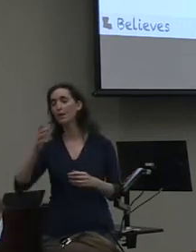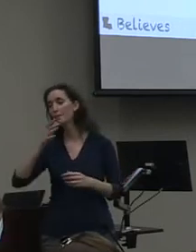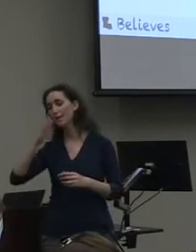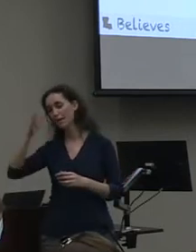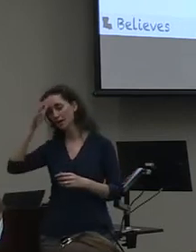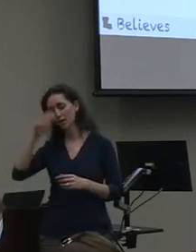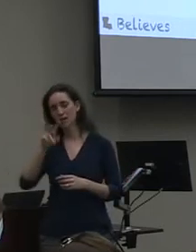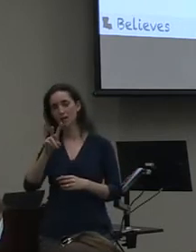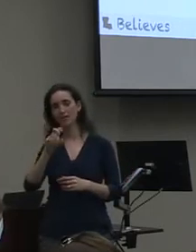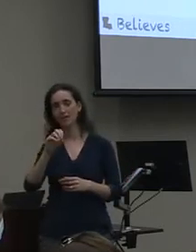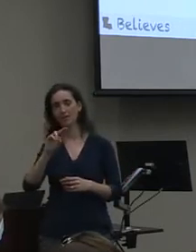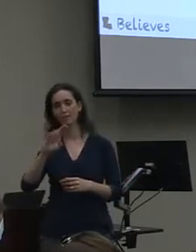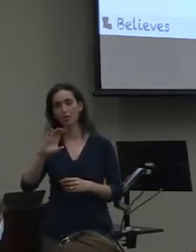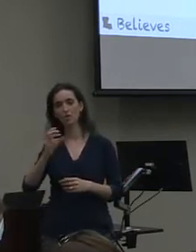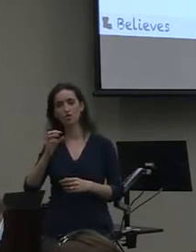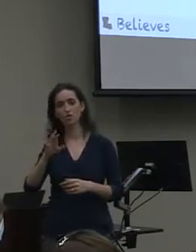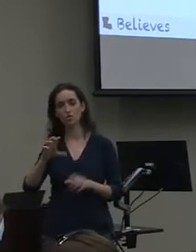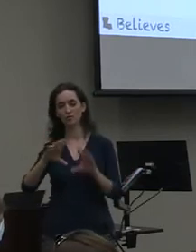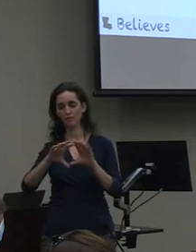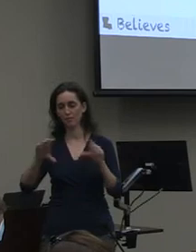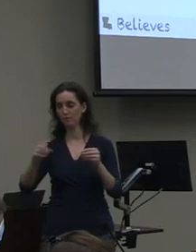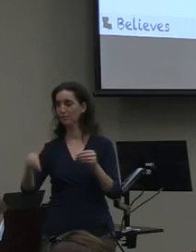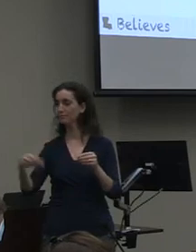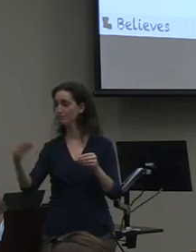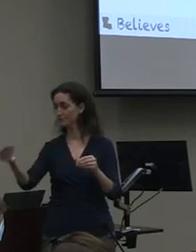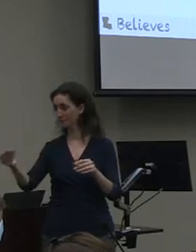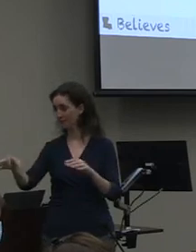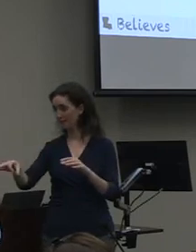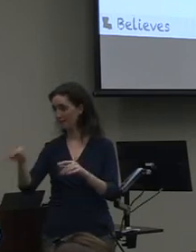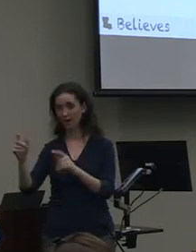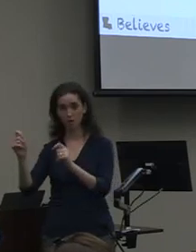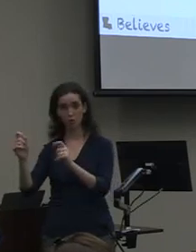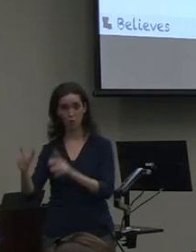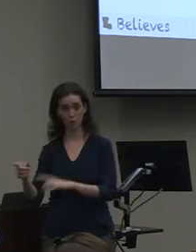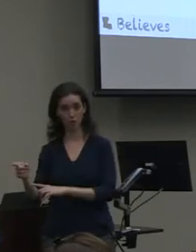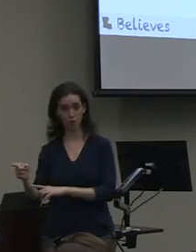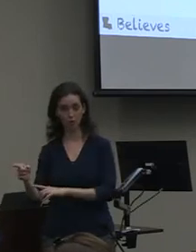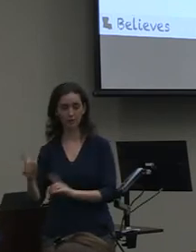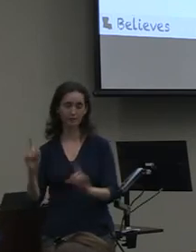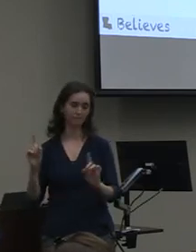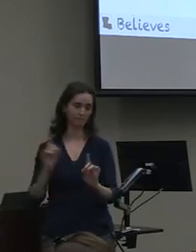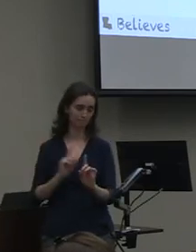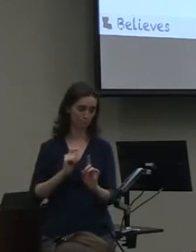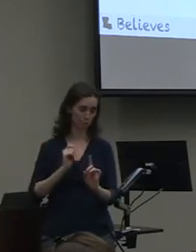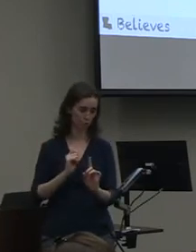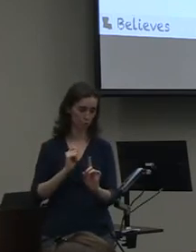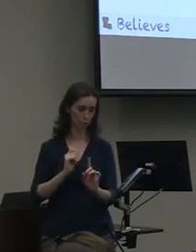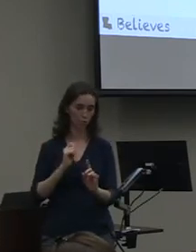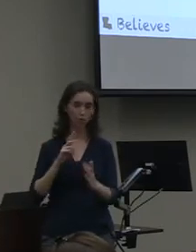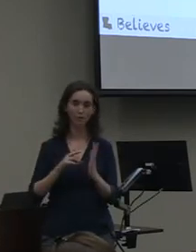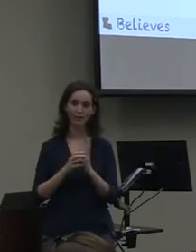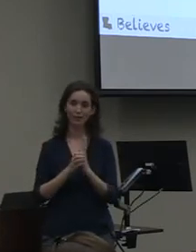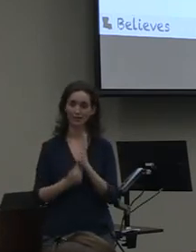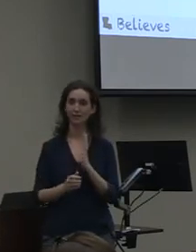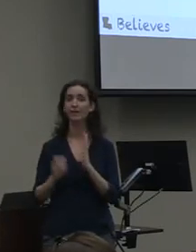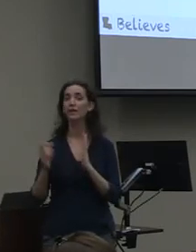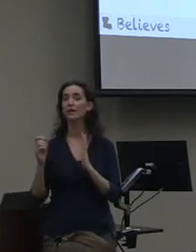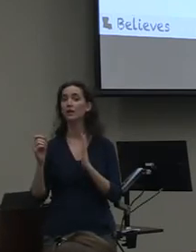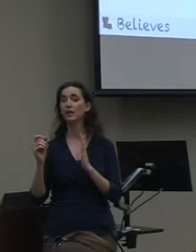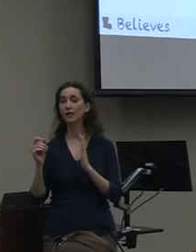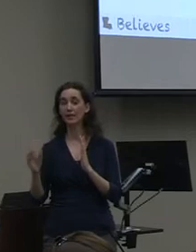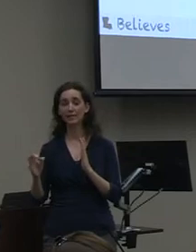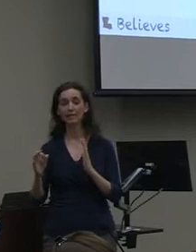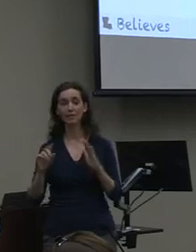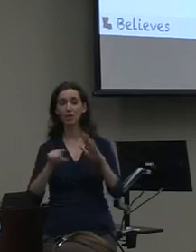voucher to find a tutor to tutor the child in literacy if they are